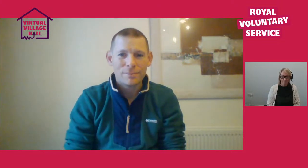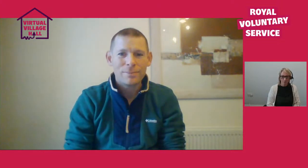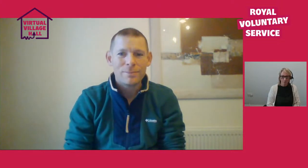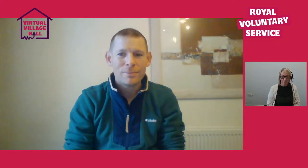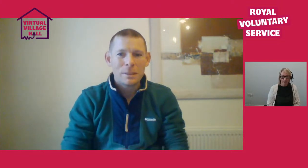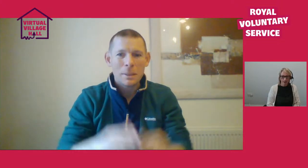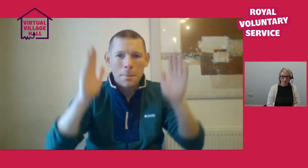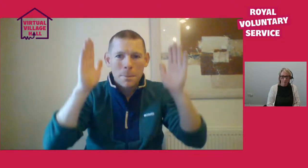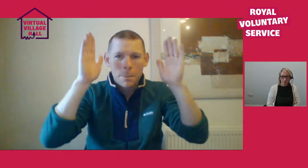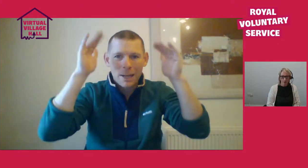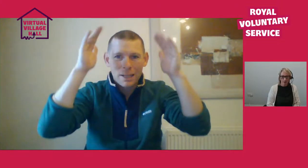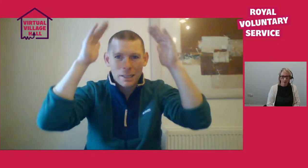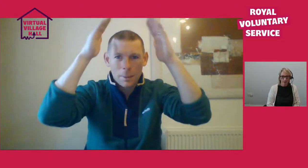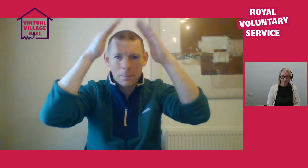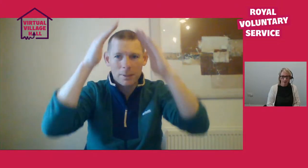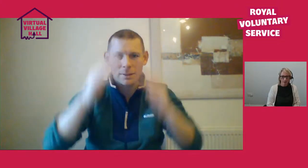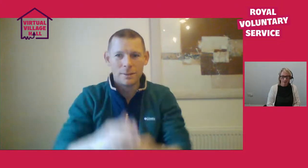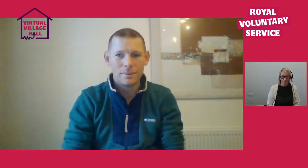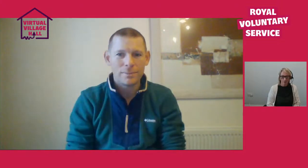our sign for pineapple.